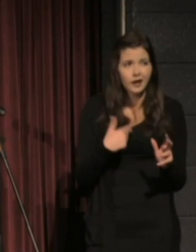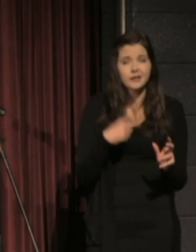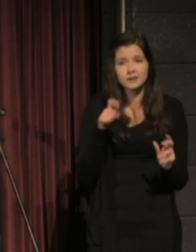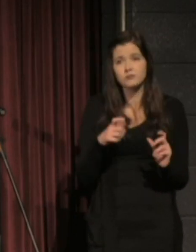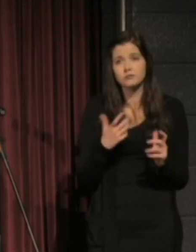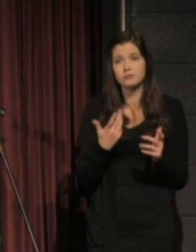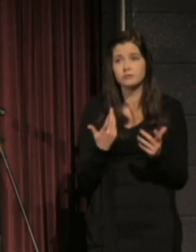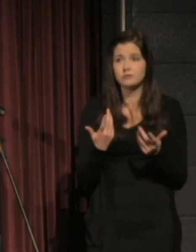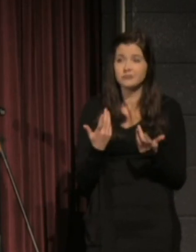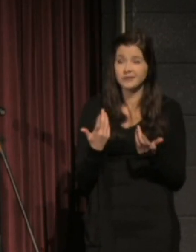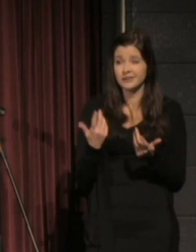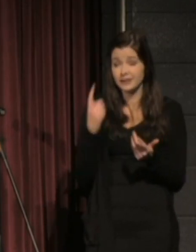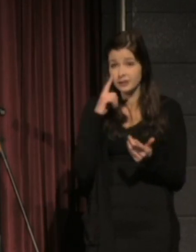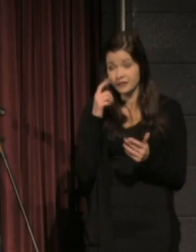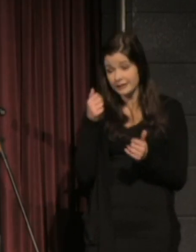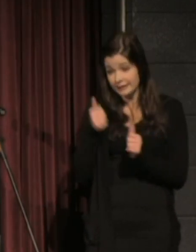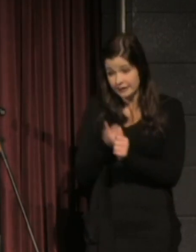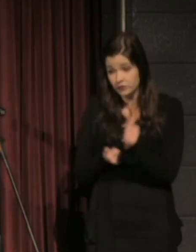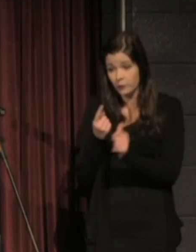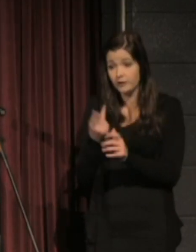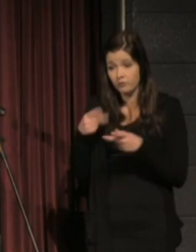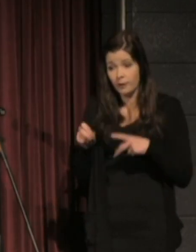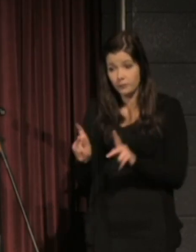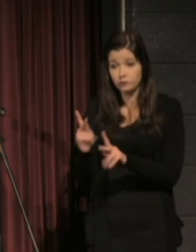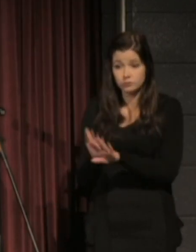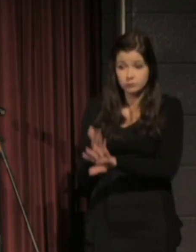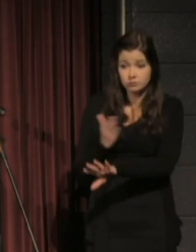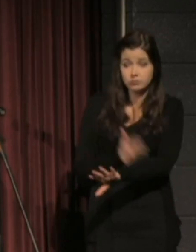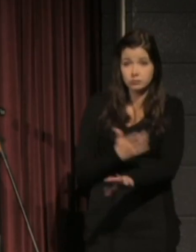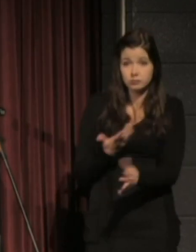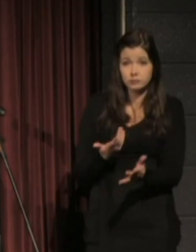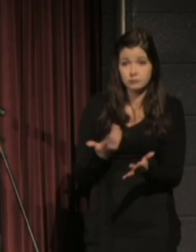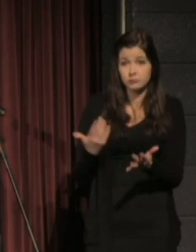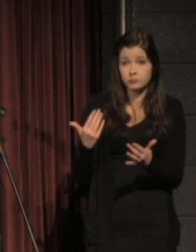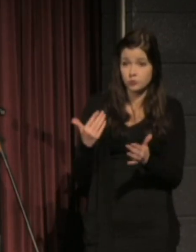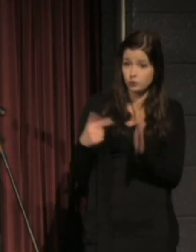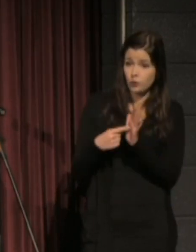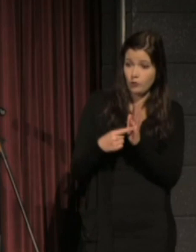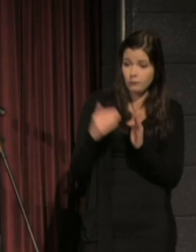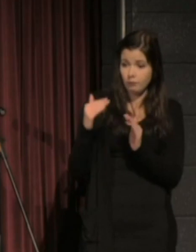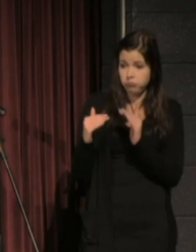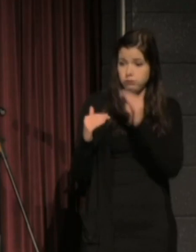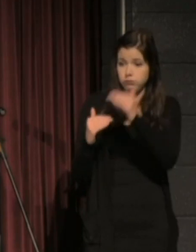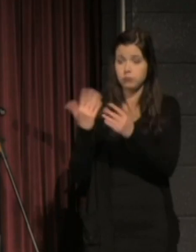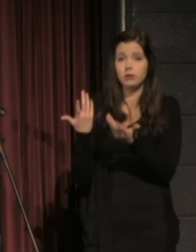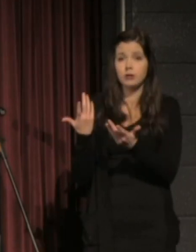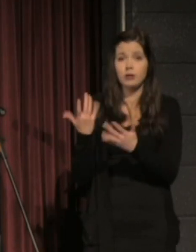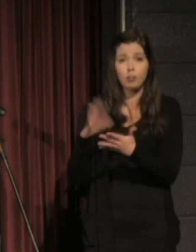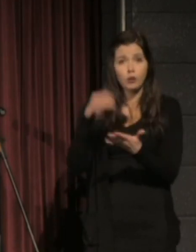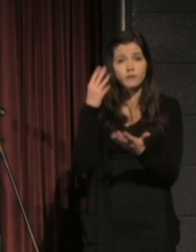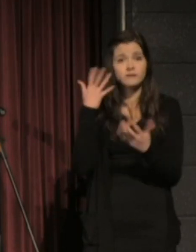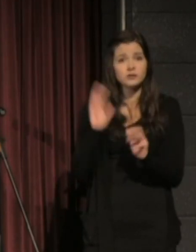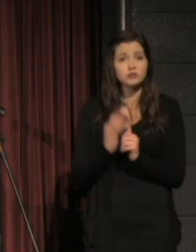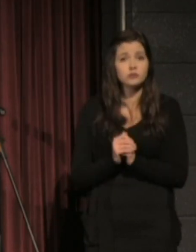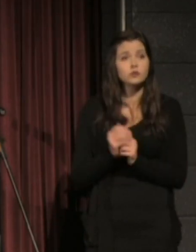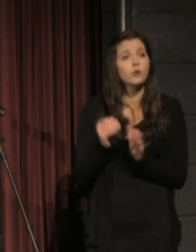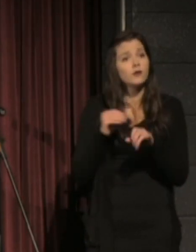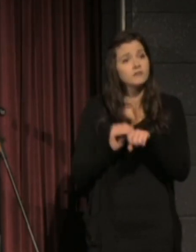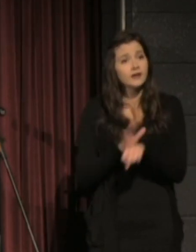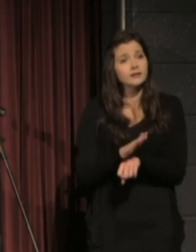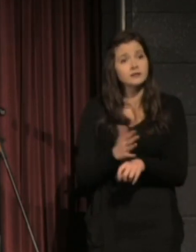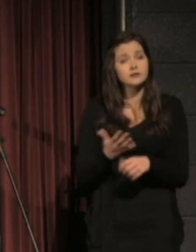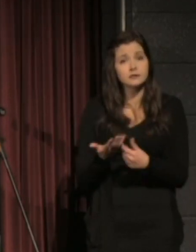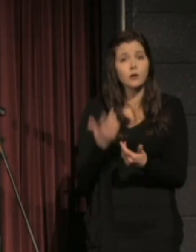treat each project as an opportunity for growth and as a marker of what I had learned thus far. So my advice to you all is